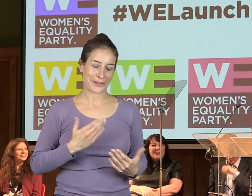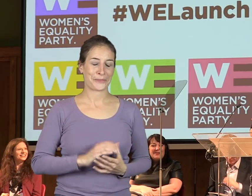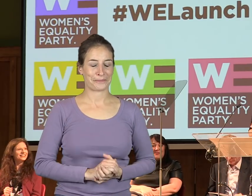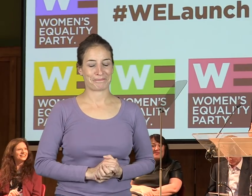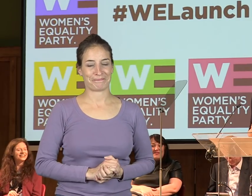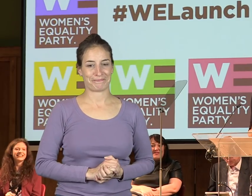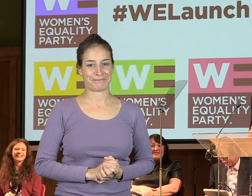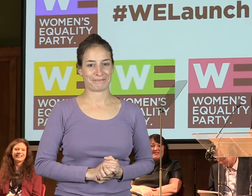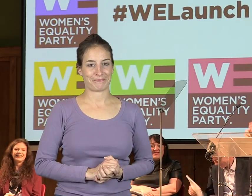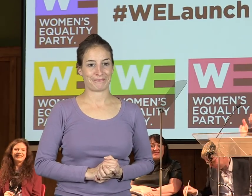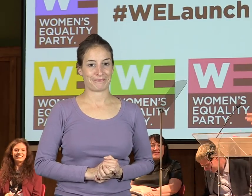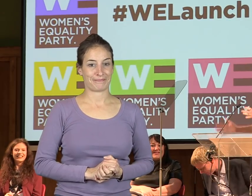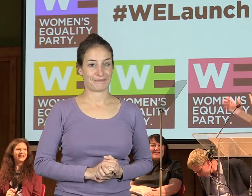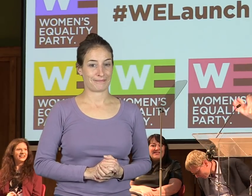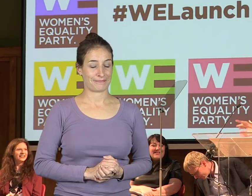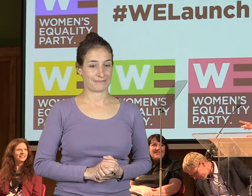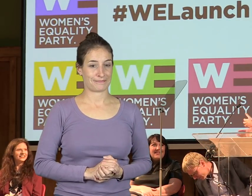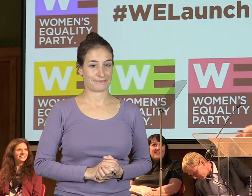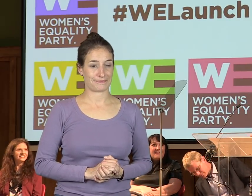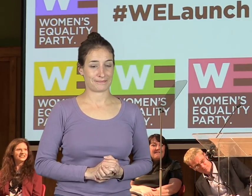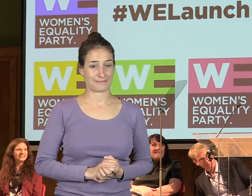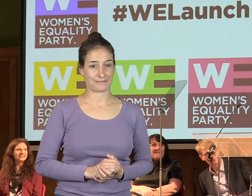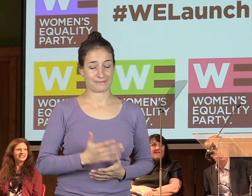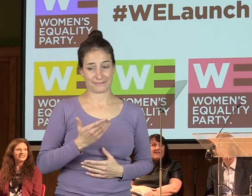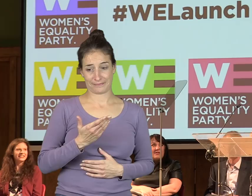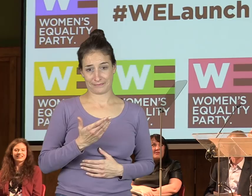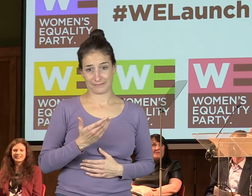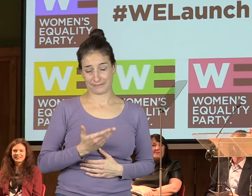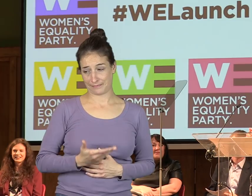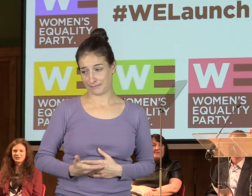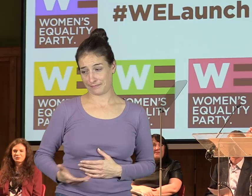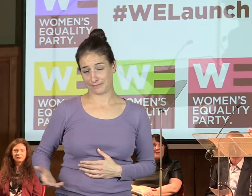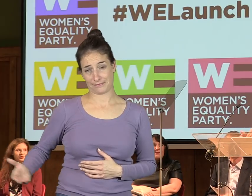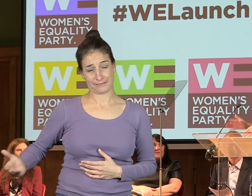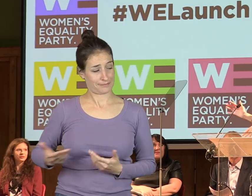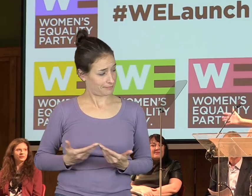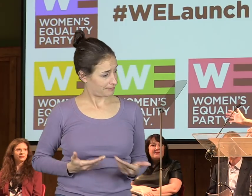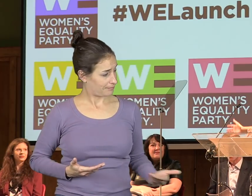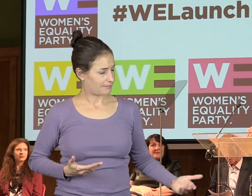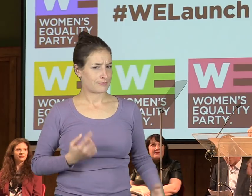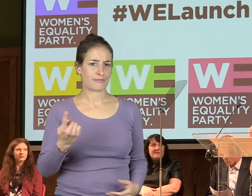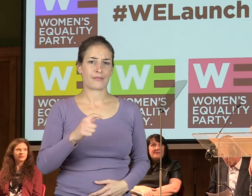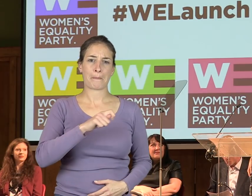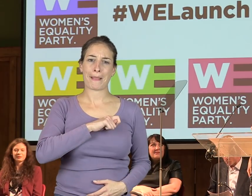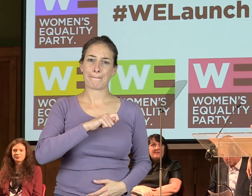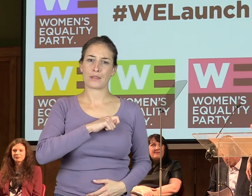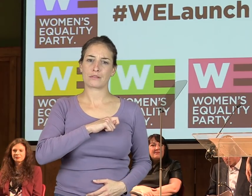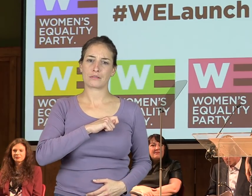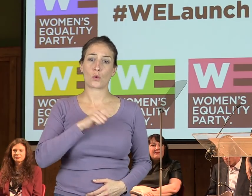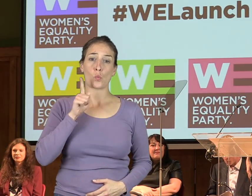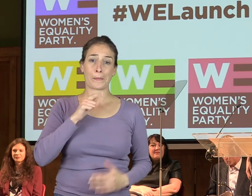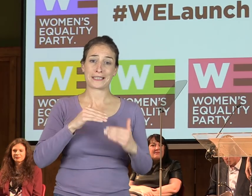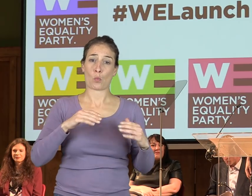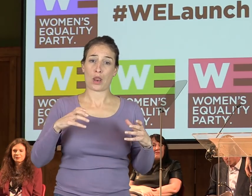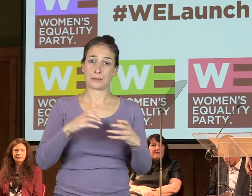thank you. Beside me sit some of our members who have worked directly on the policies that we're about